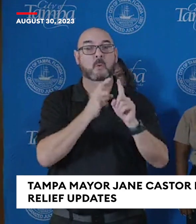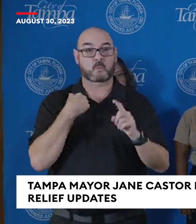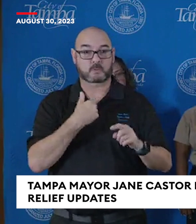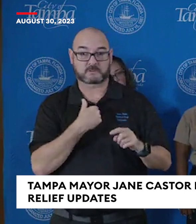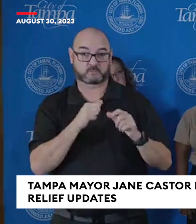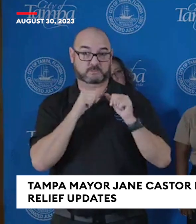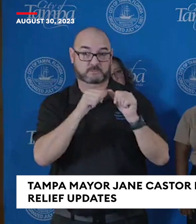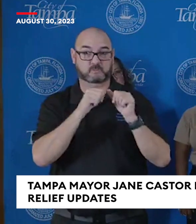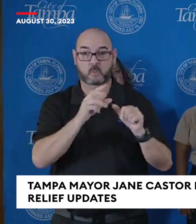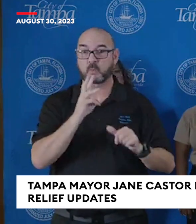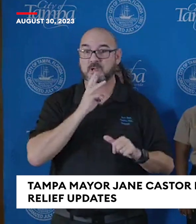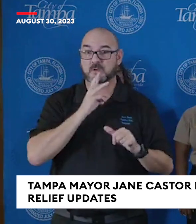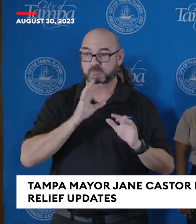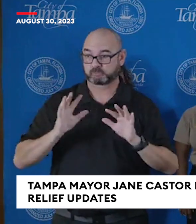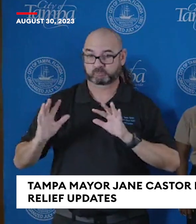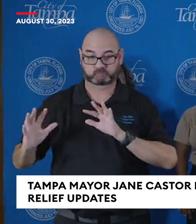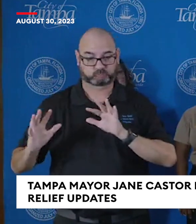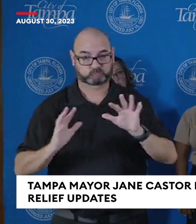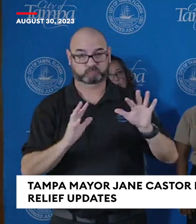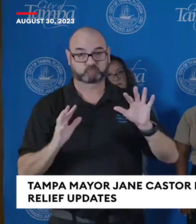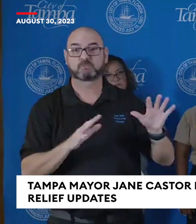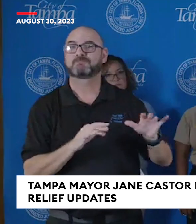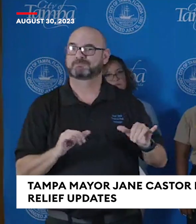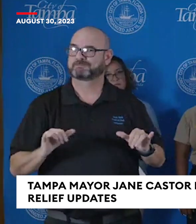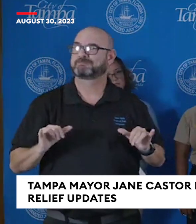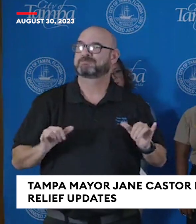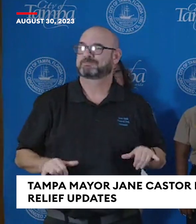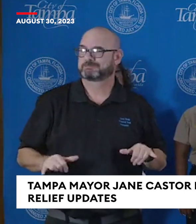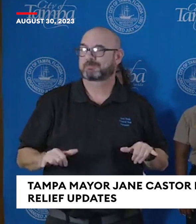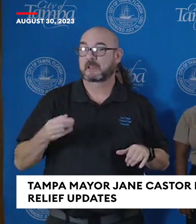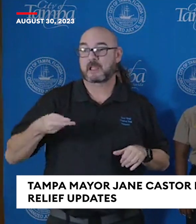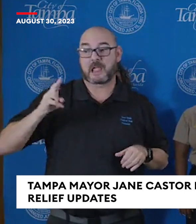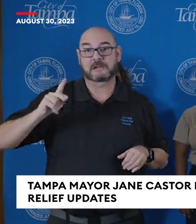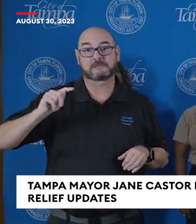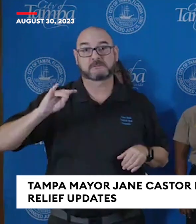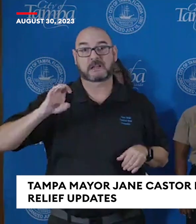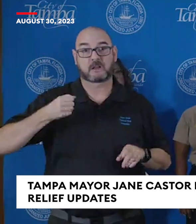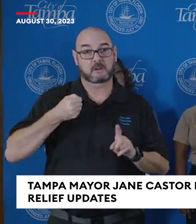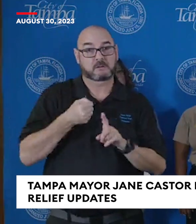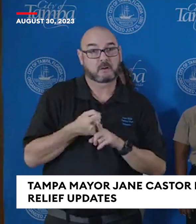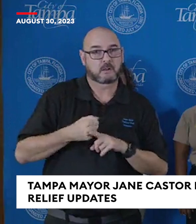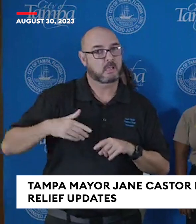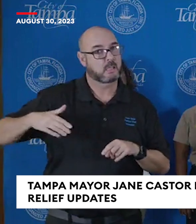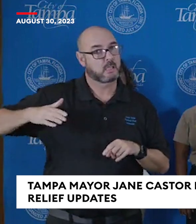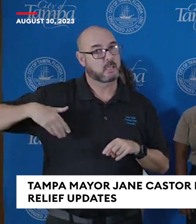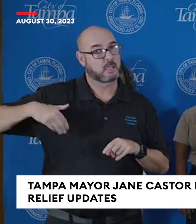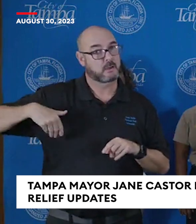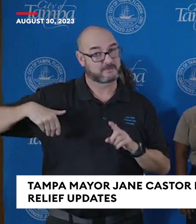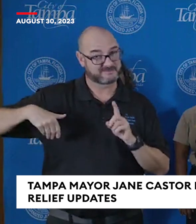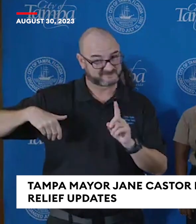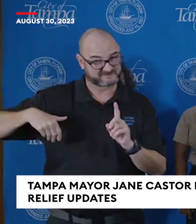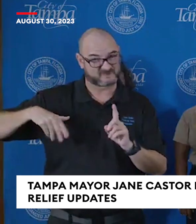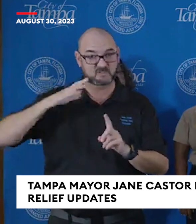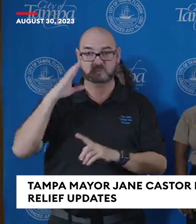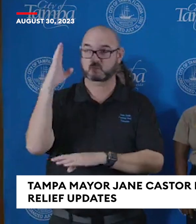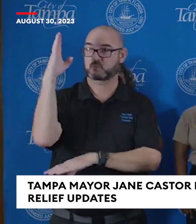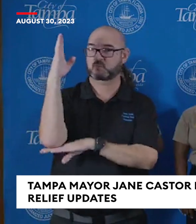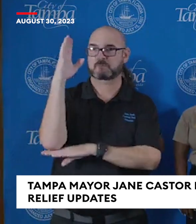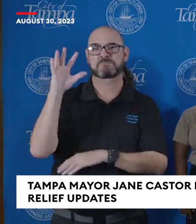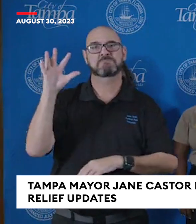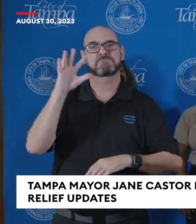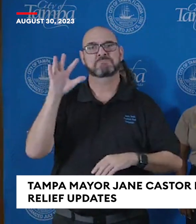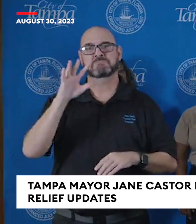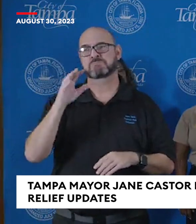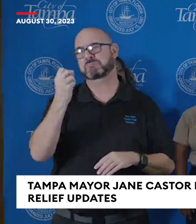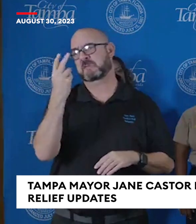water come in. We aren't at high tide yet. That is expected somewhere around noon to 1 o'clock, depending on what area